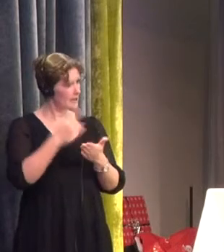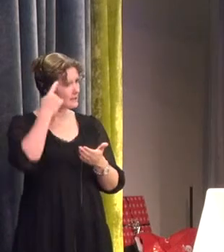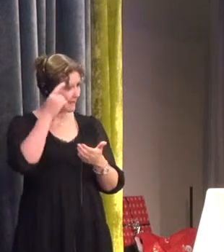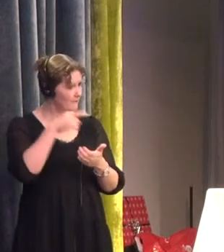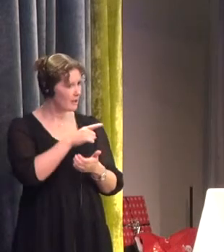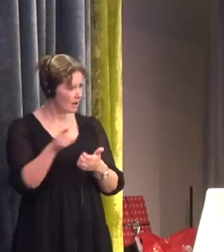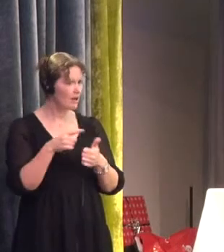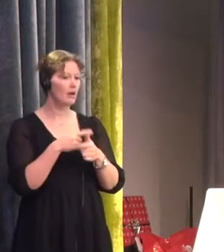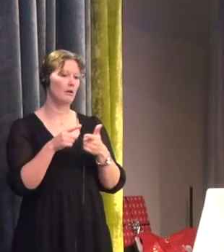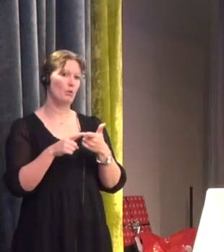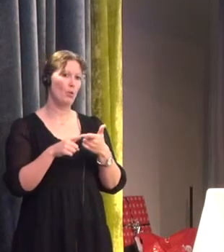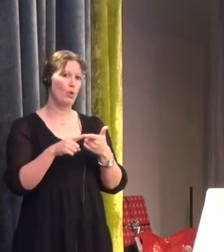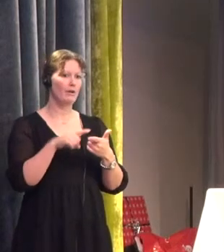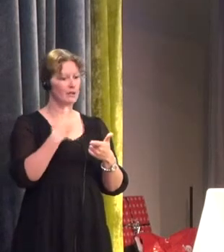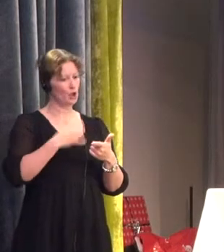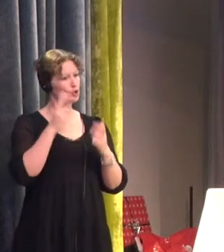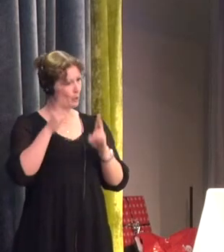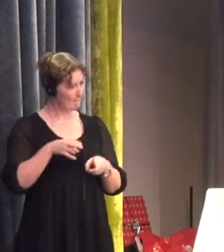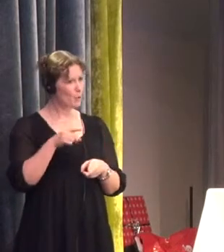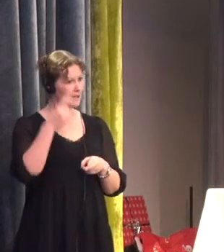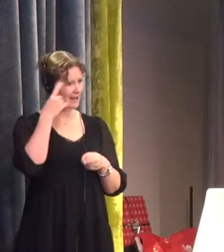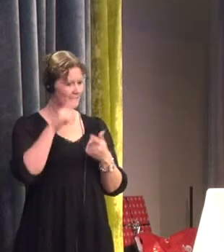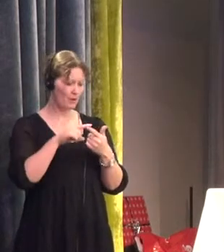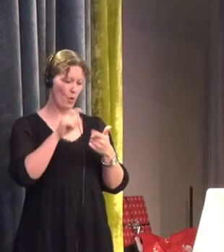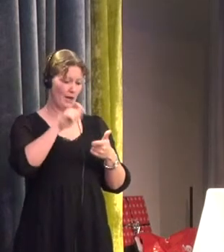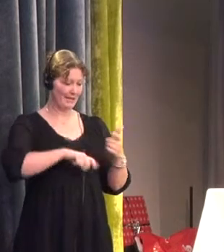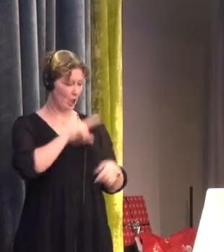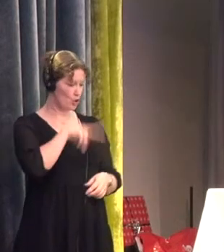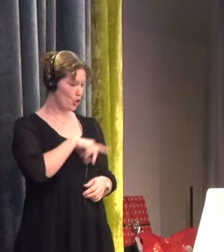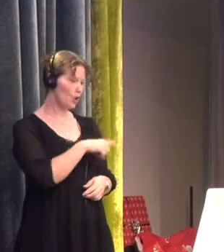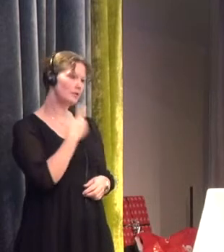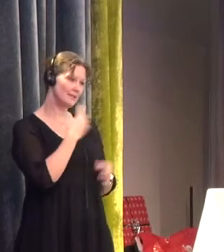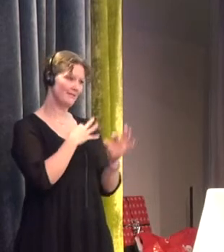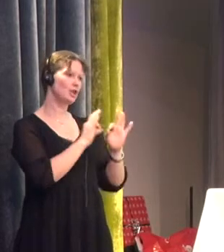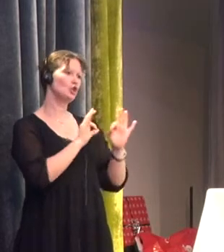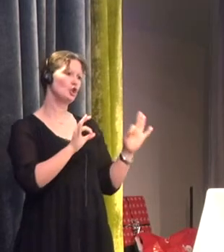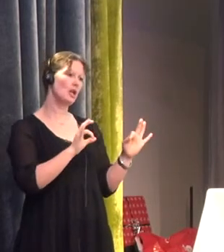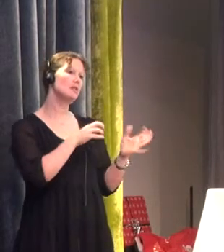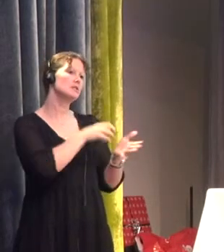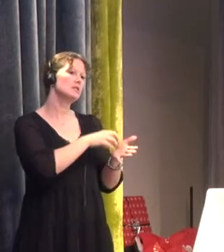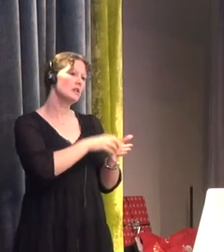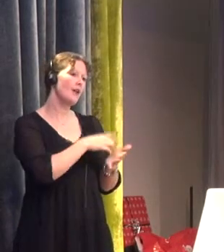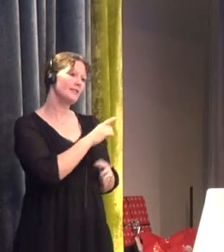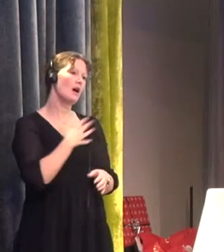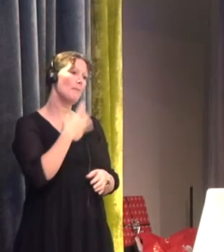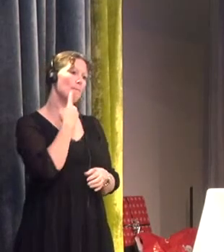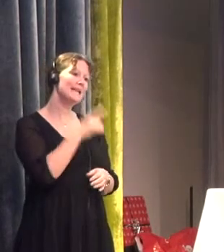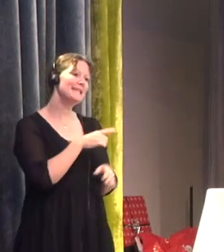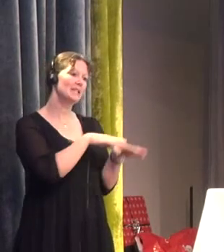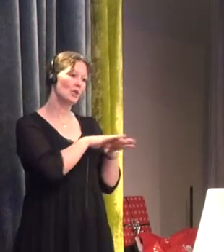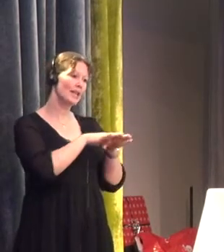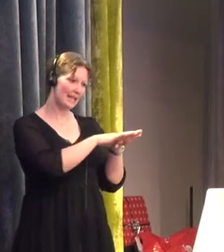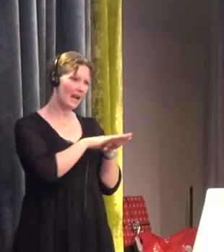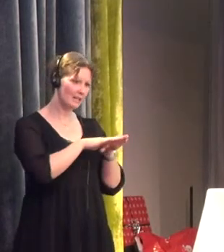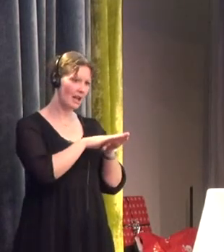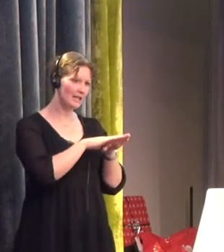12 explicitly states that states have an obligation to facilitate decision-making when necessary. Many people do not need